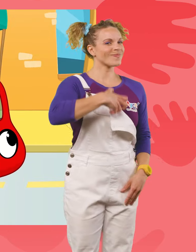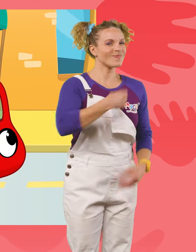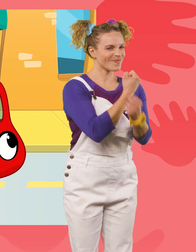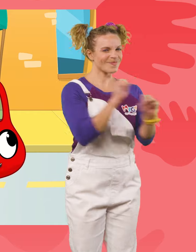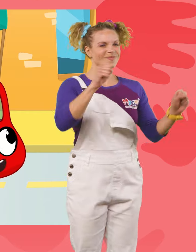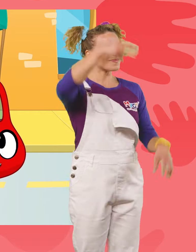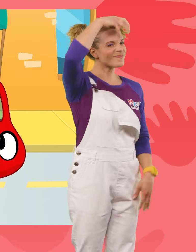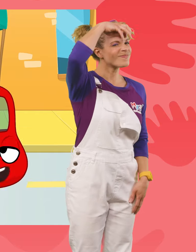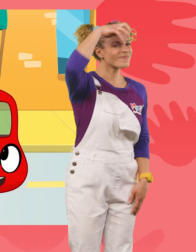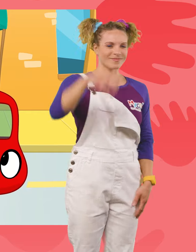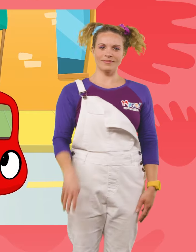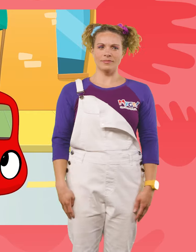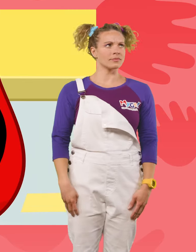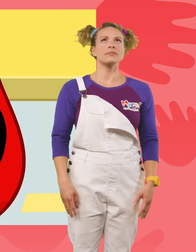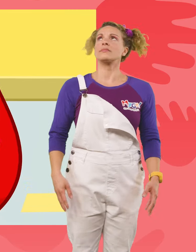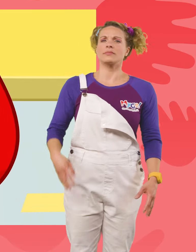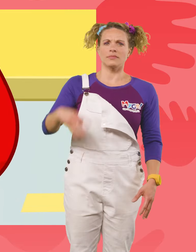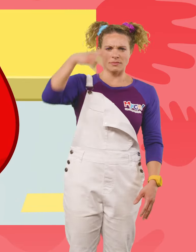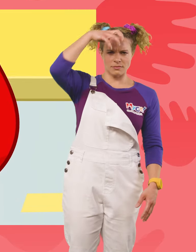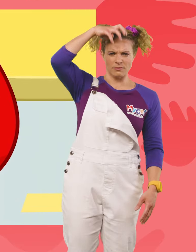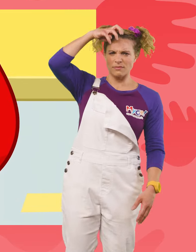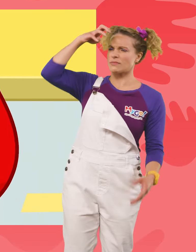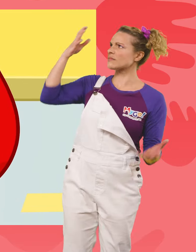Now, Morphle, save Mila.